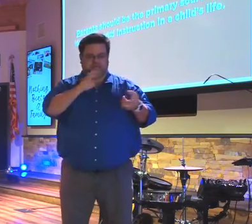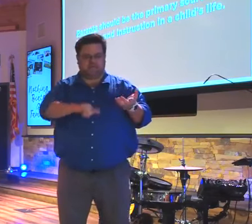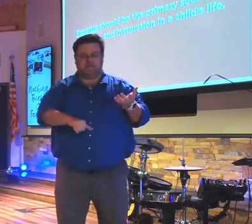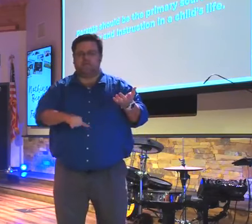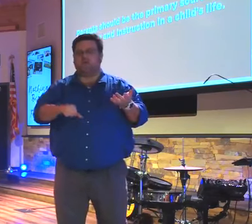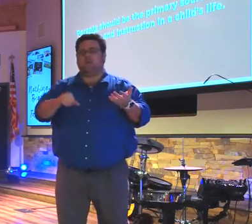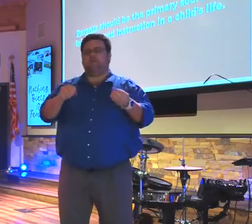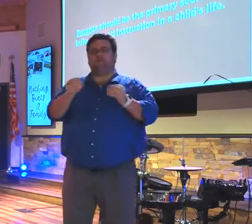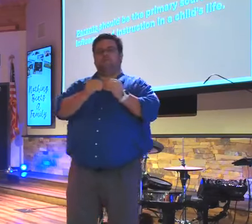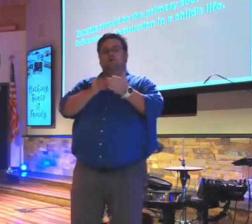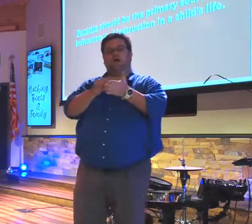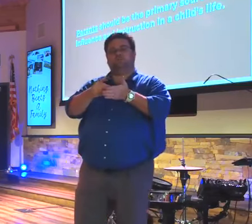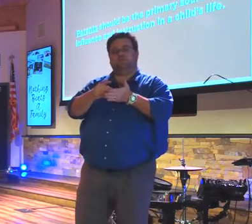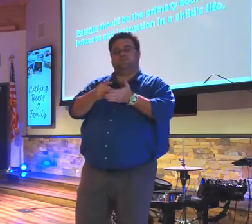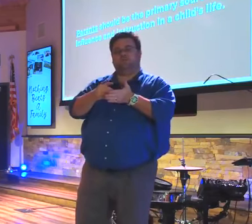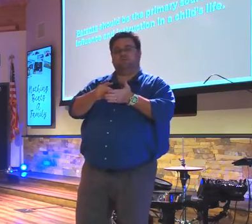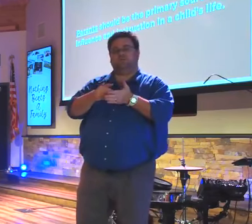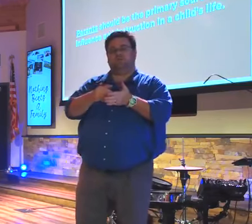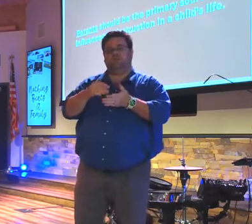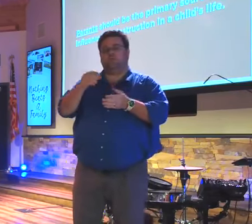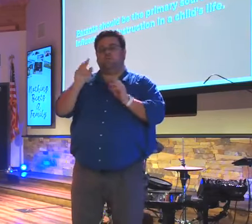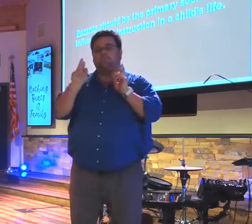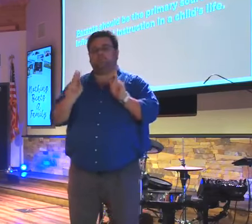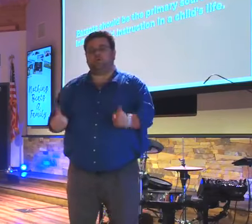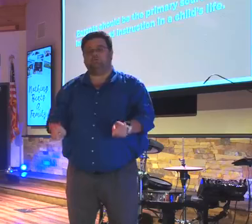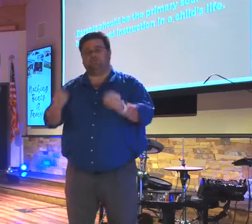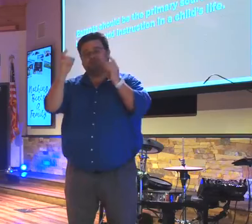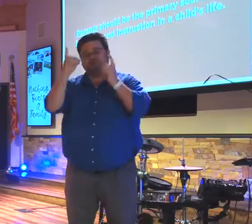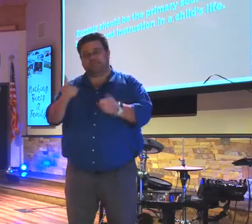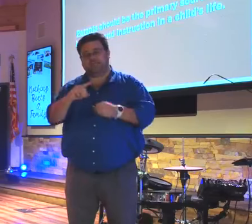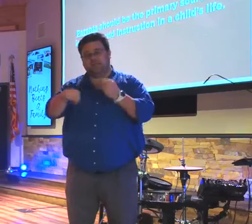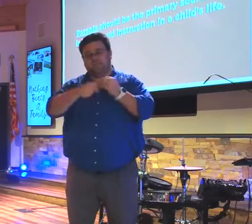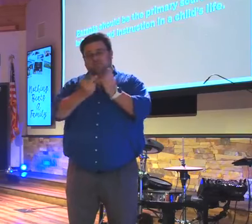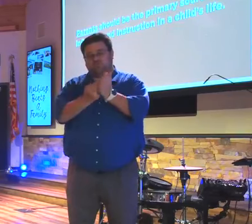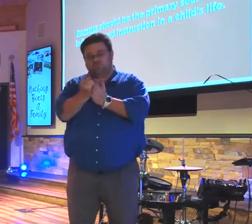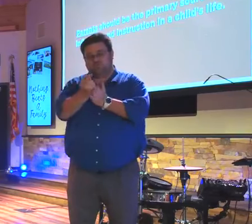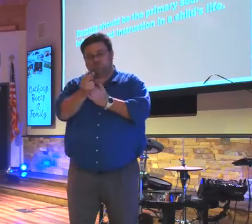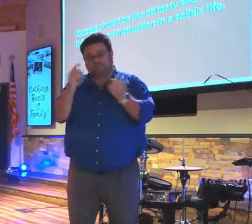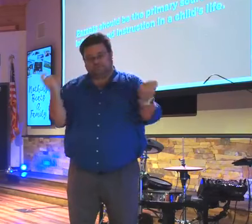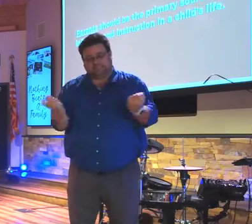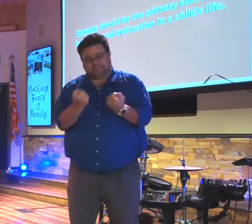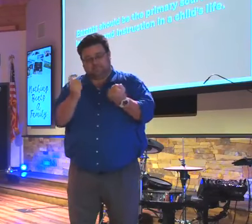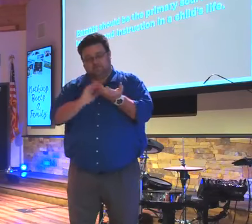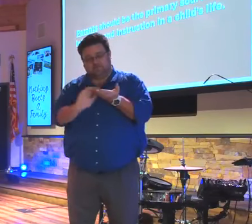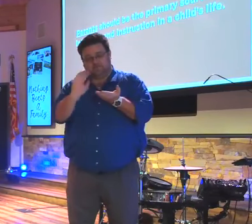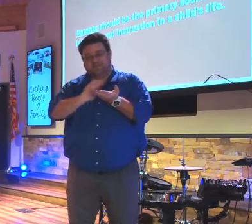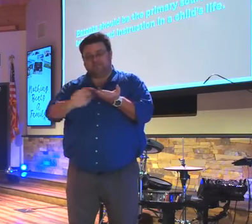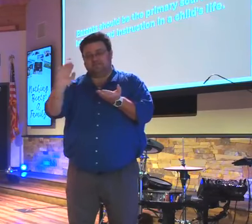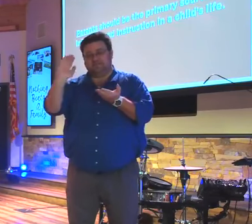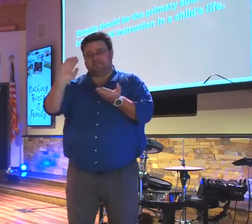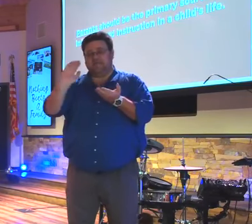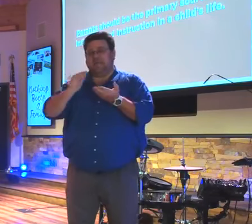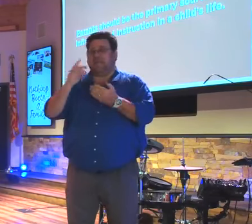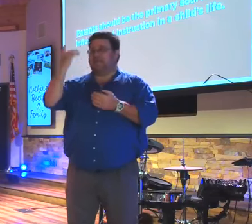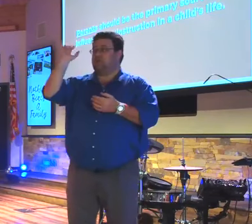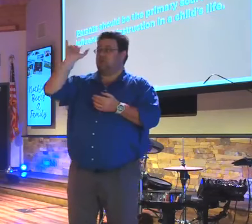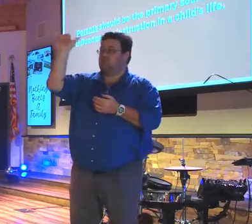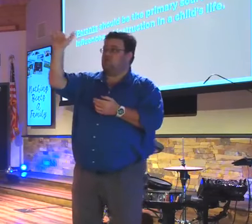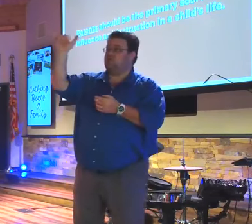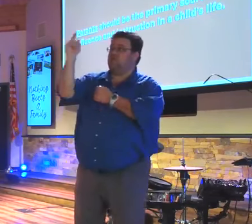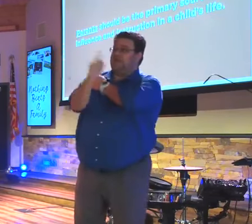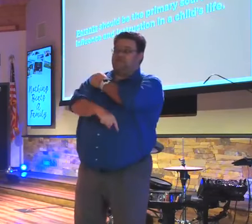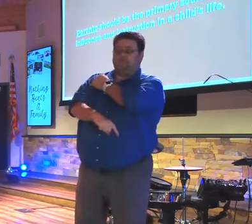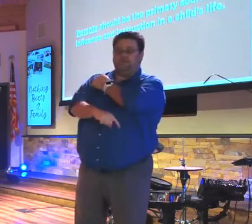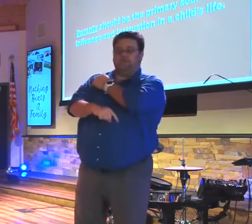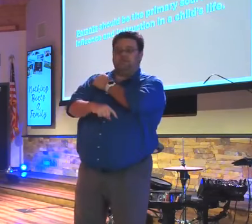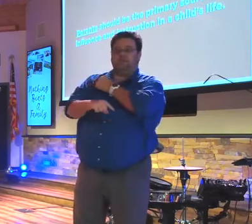more often than not, what a person decides about truth, sin, forgiveness, and eternal consequences